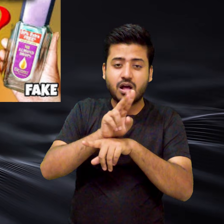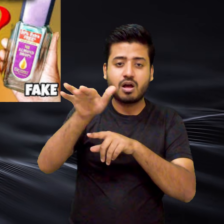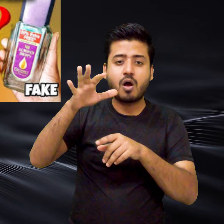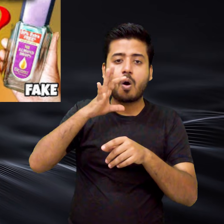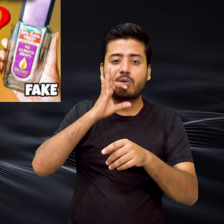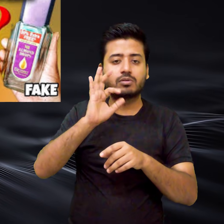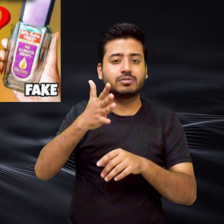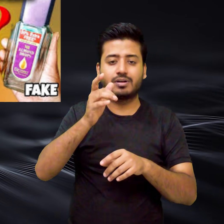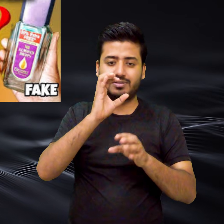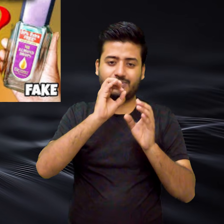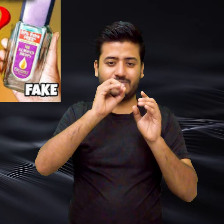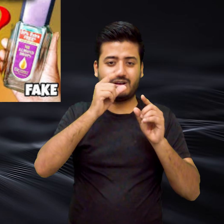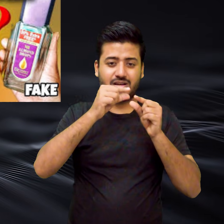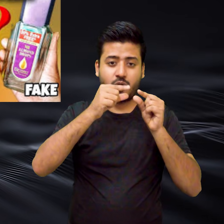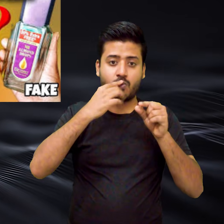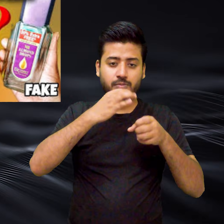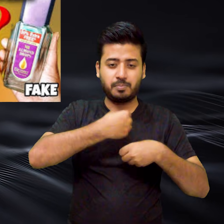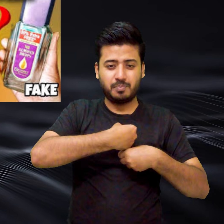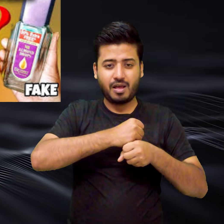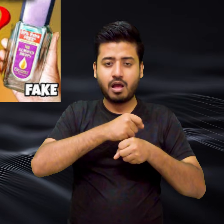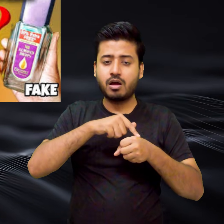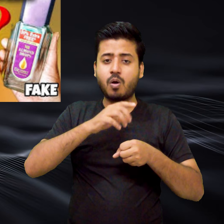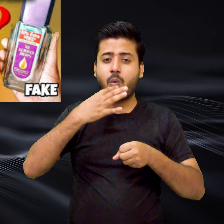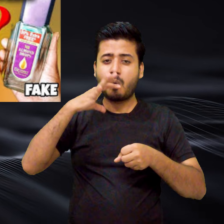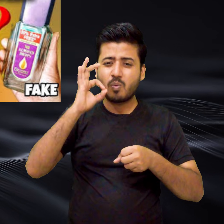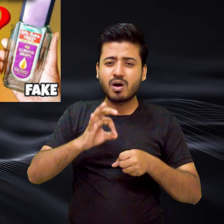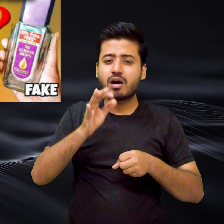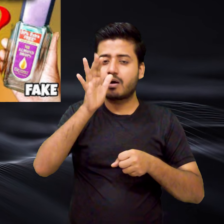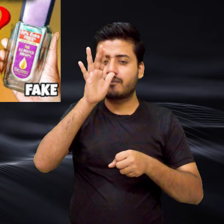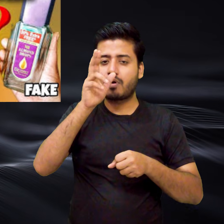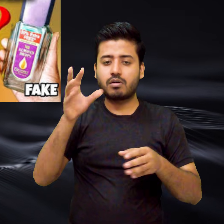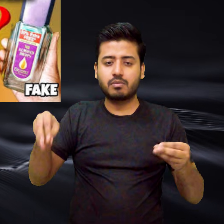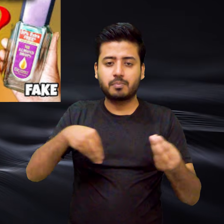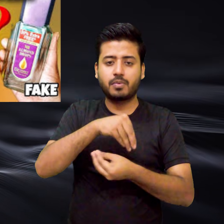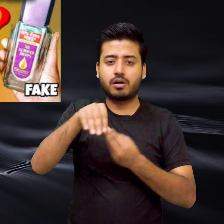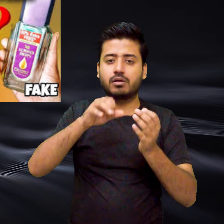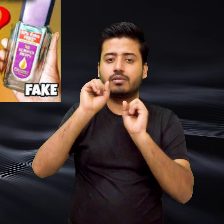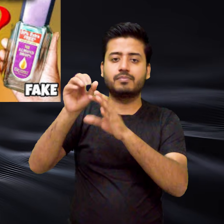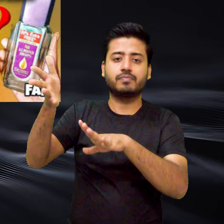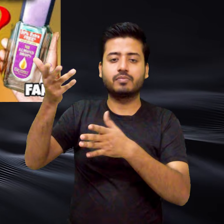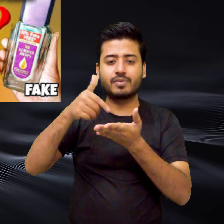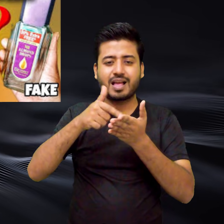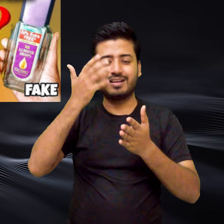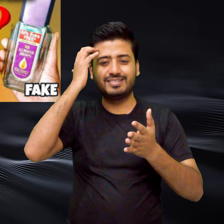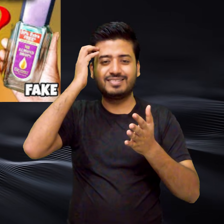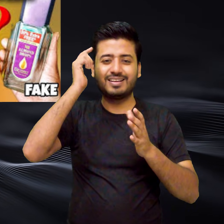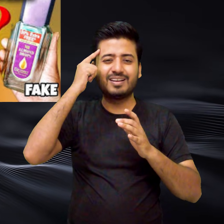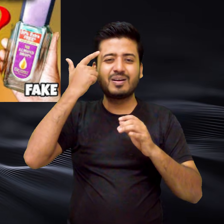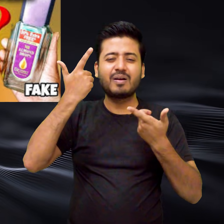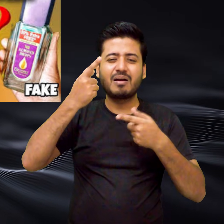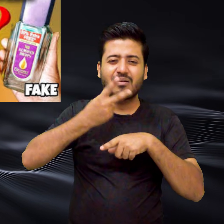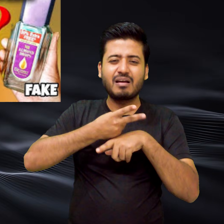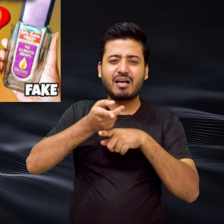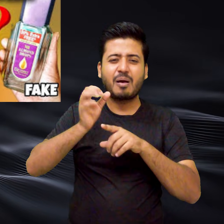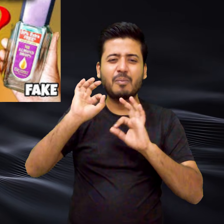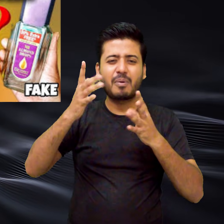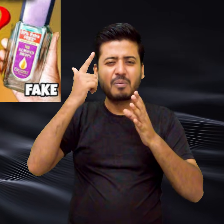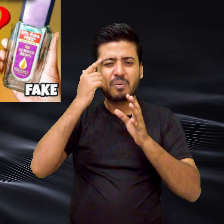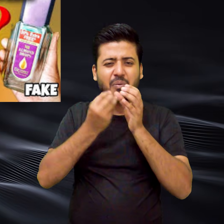tests, like the freeze and paper tests, and by carefully evaluating its sensory qualities and the product label. Genuine